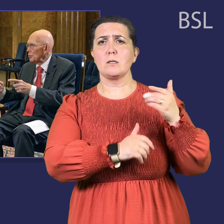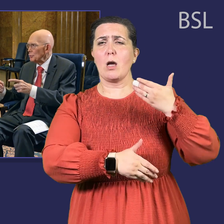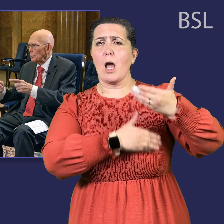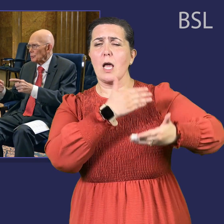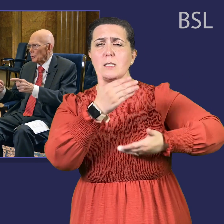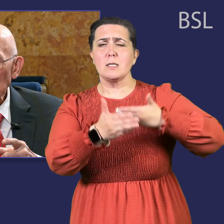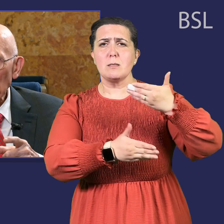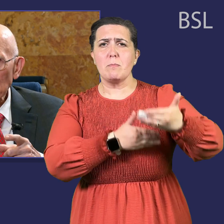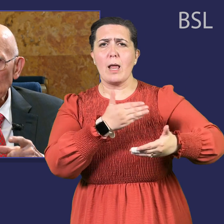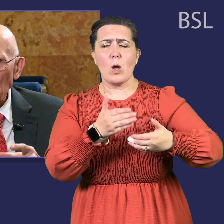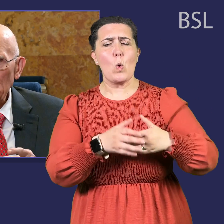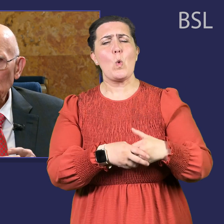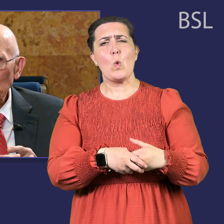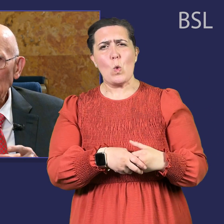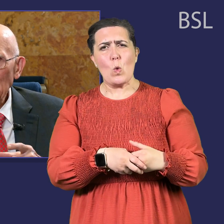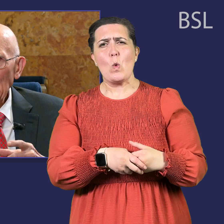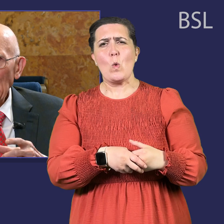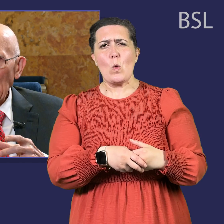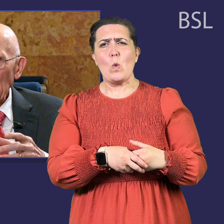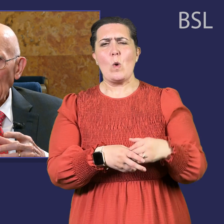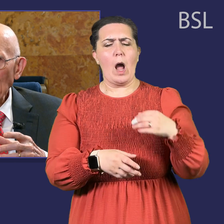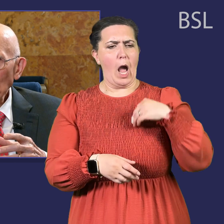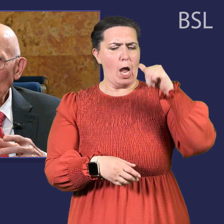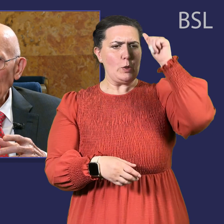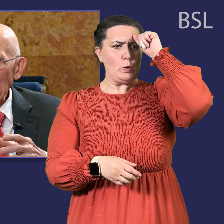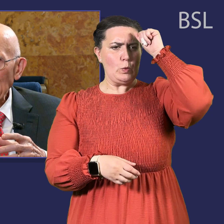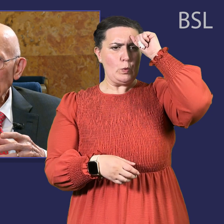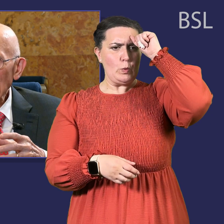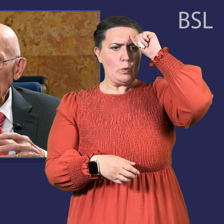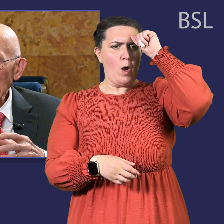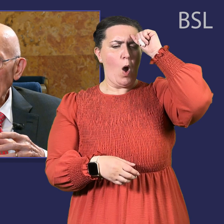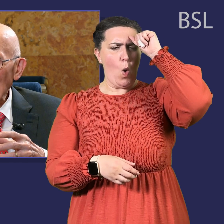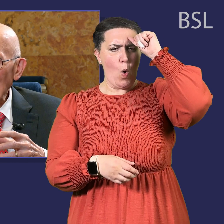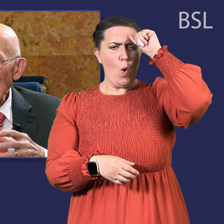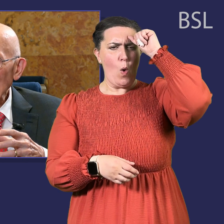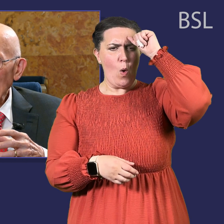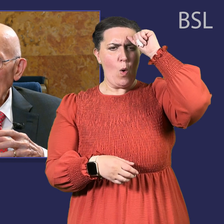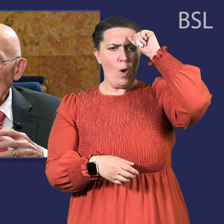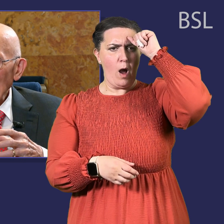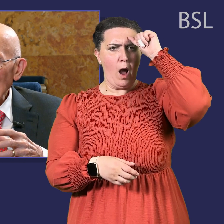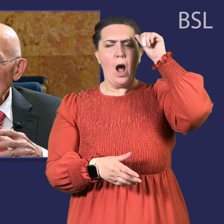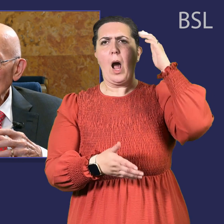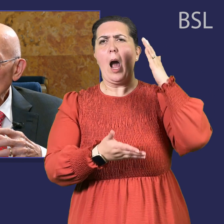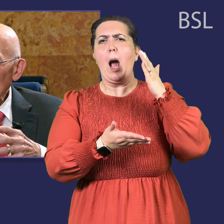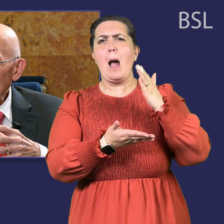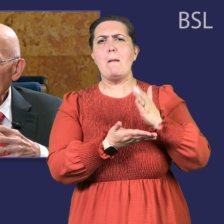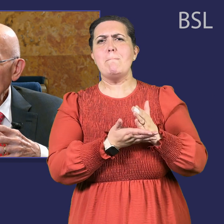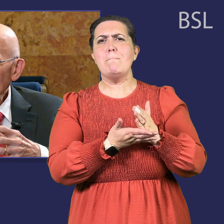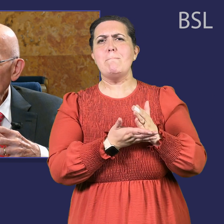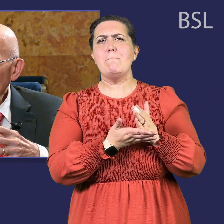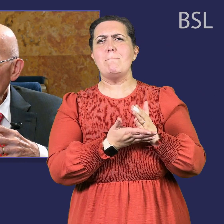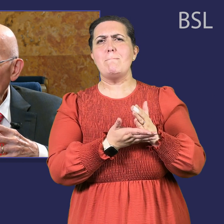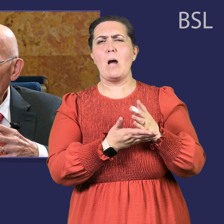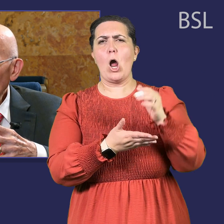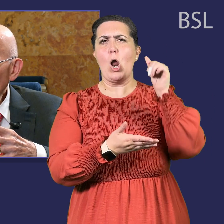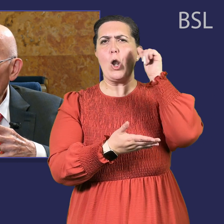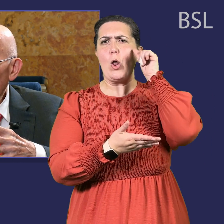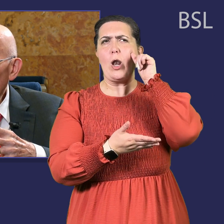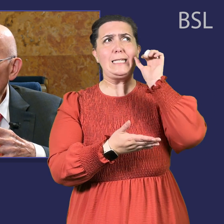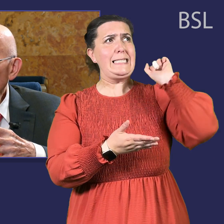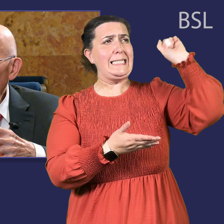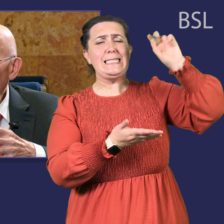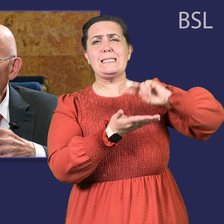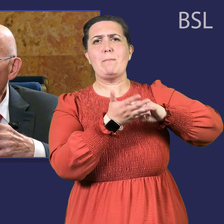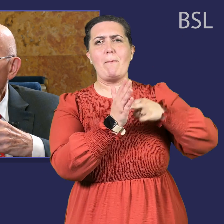in his teachings, and it astonished me, and I knew instantly that that is providing us a knowledge